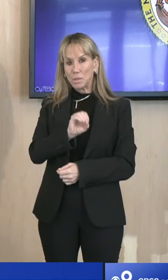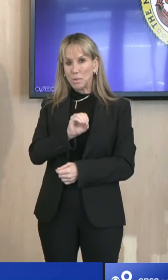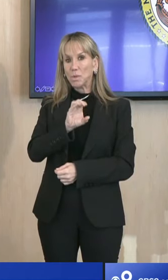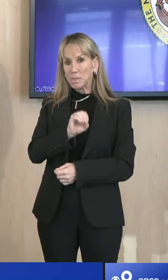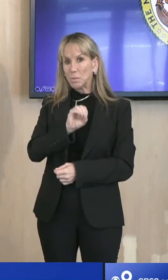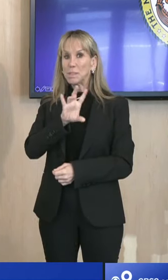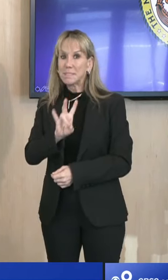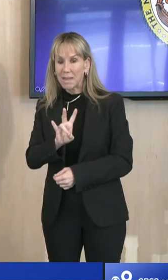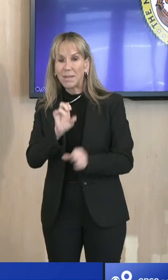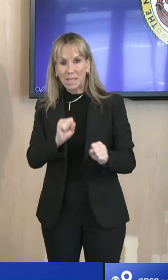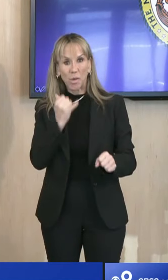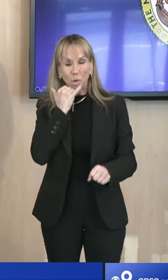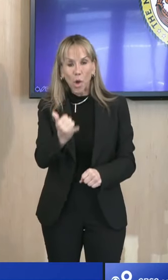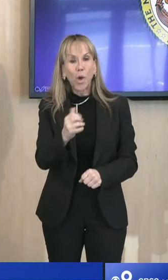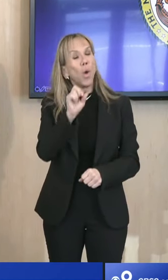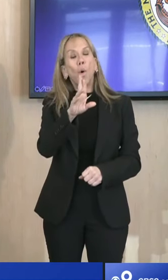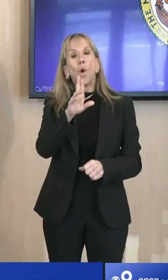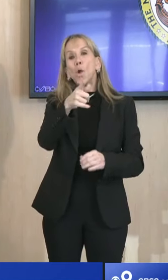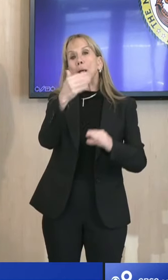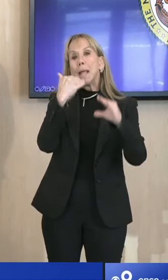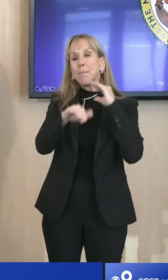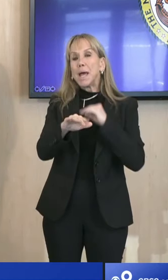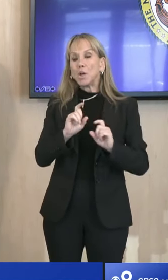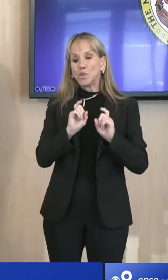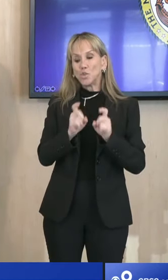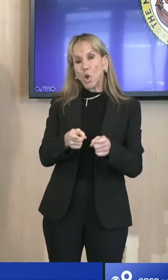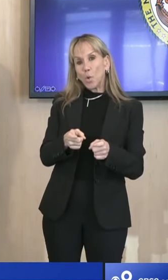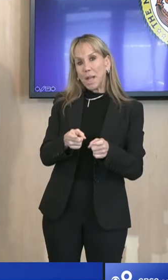1-800-258-0007 or email